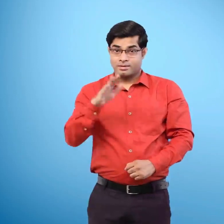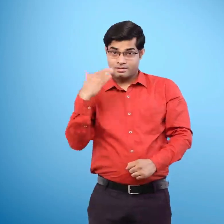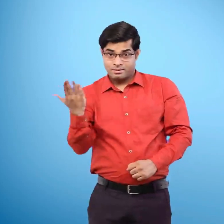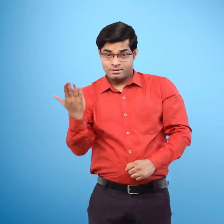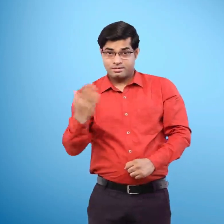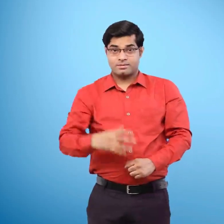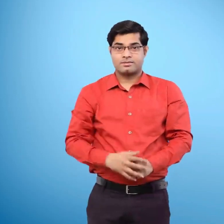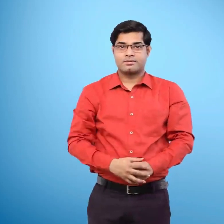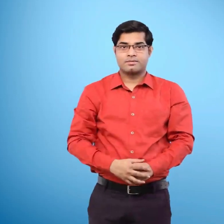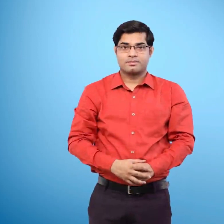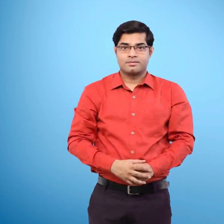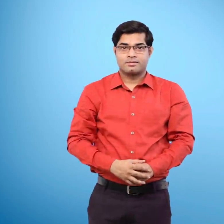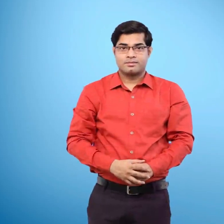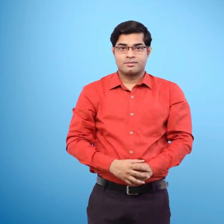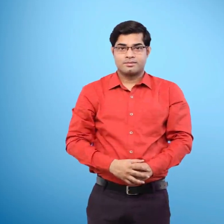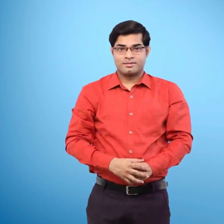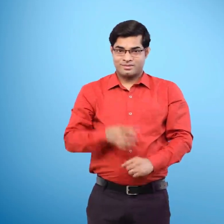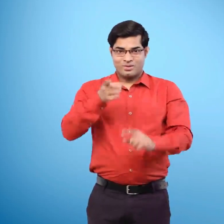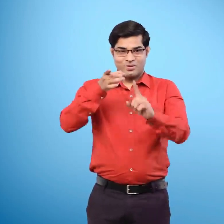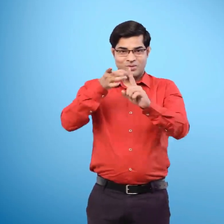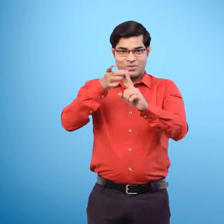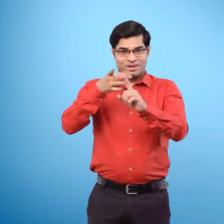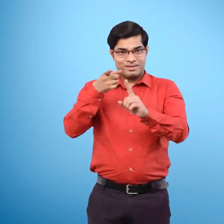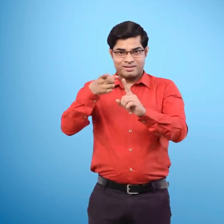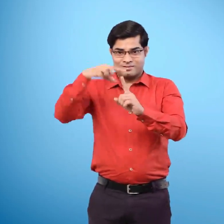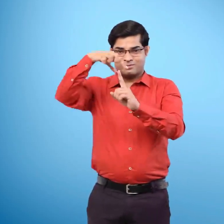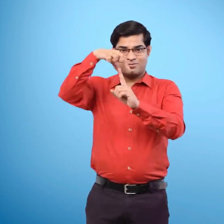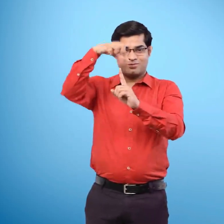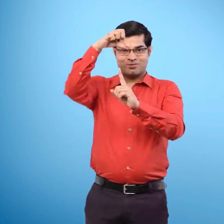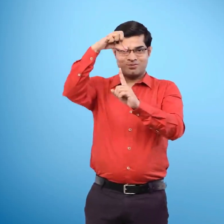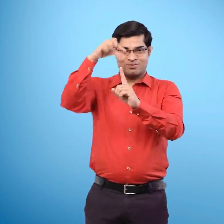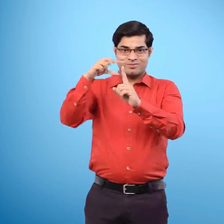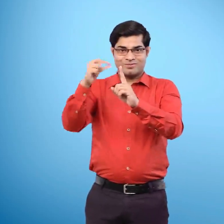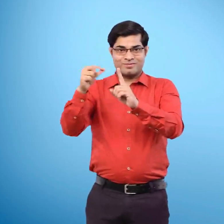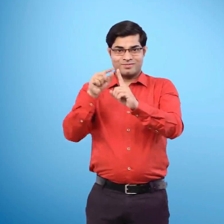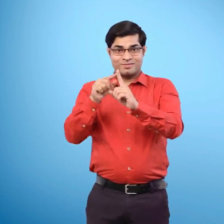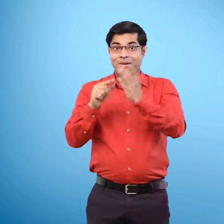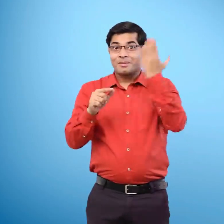Pattern 5 is made from iron rods used in pattern 1.